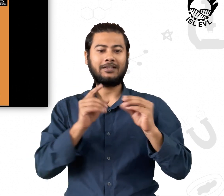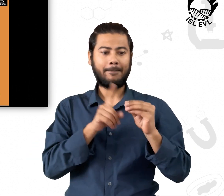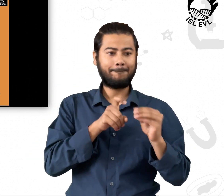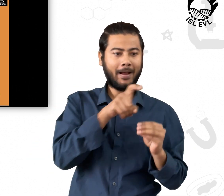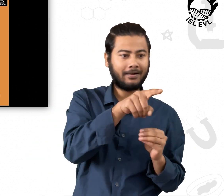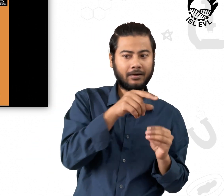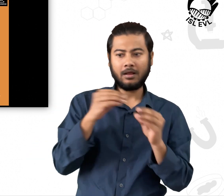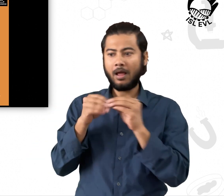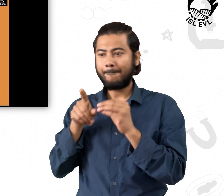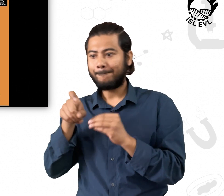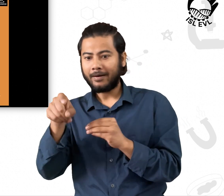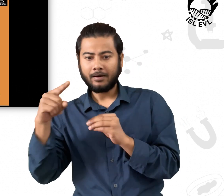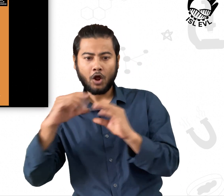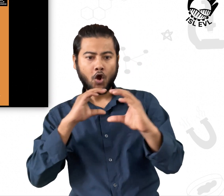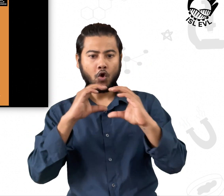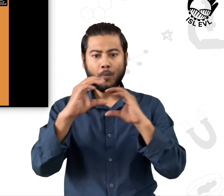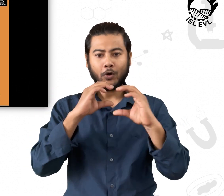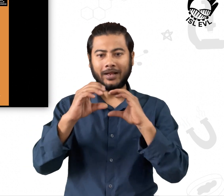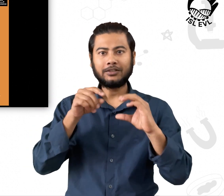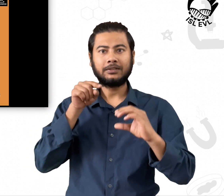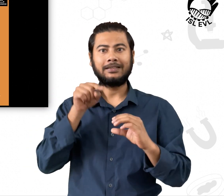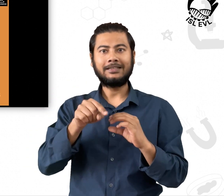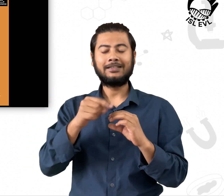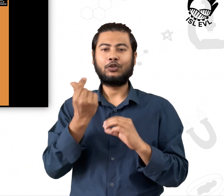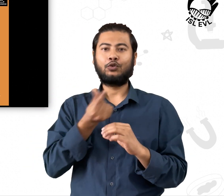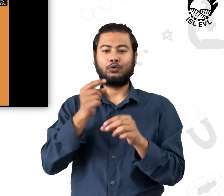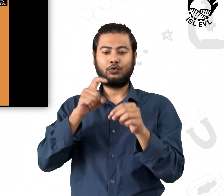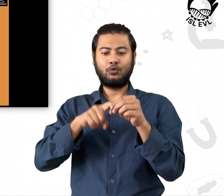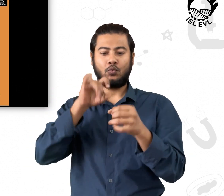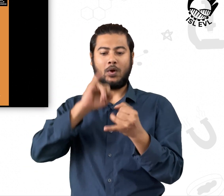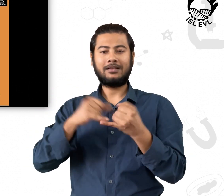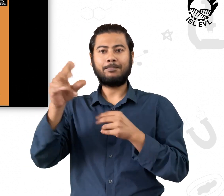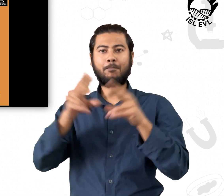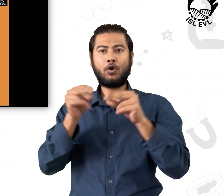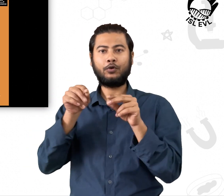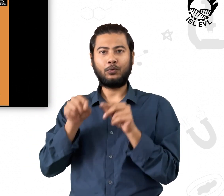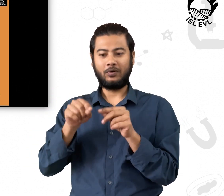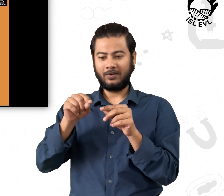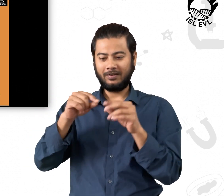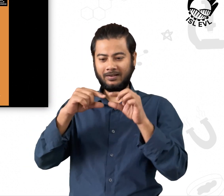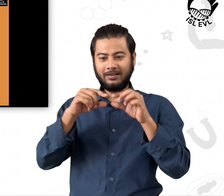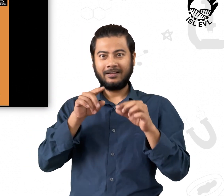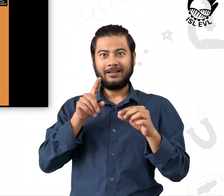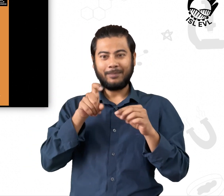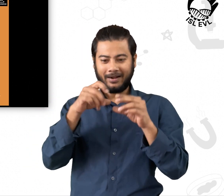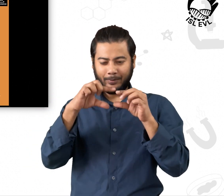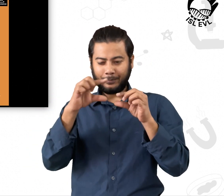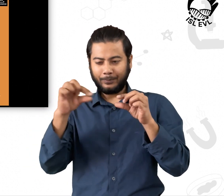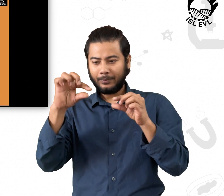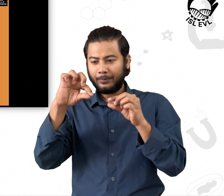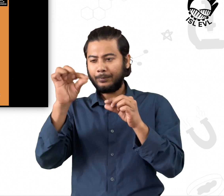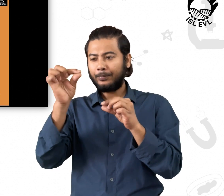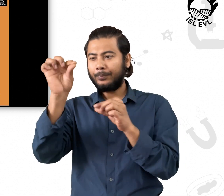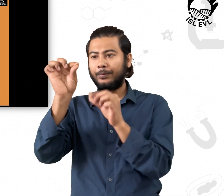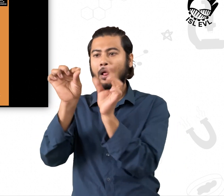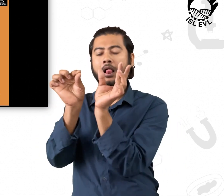these bacteria are communicating with each other with this secondary metabolite and so on? We in our lab are interested in